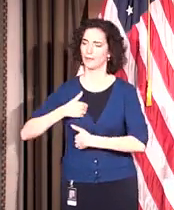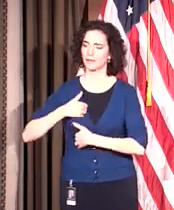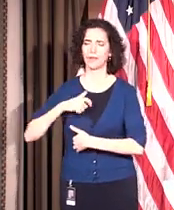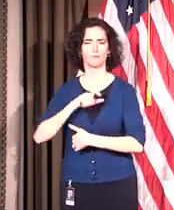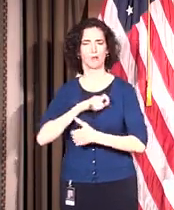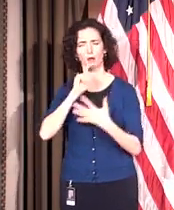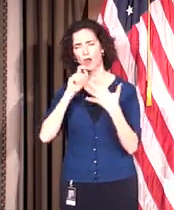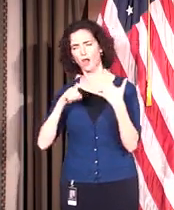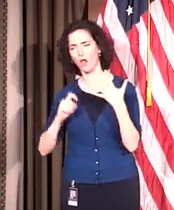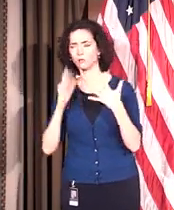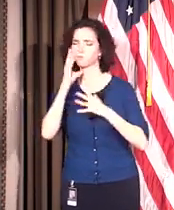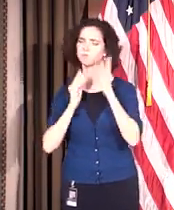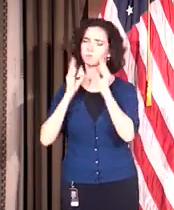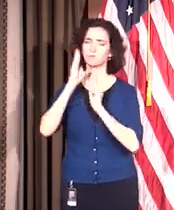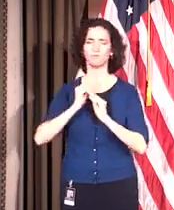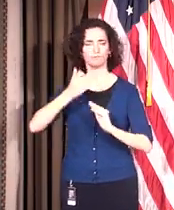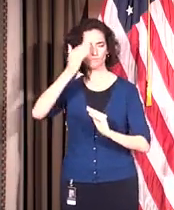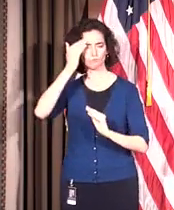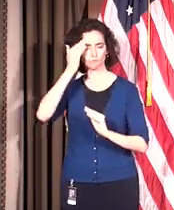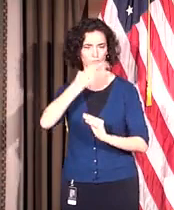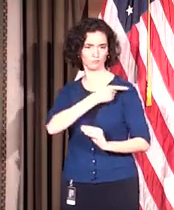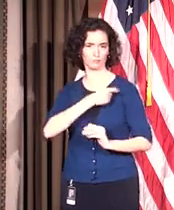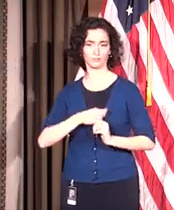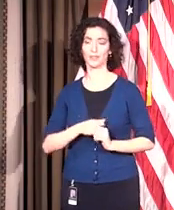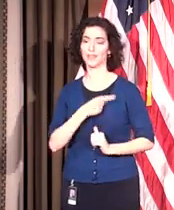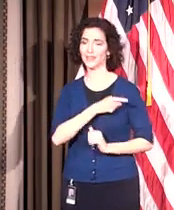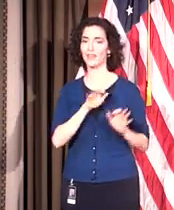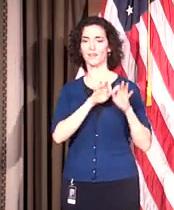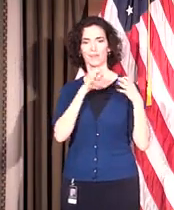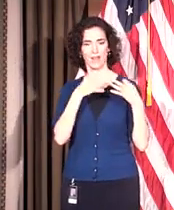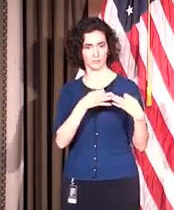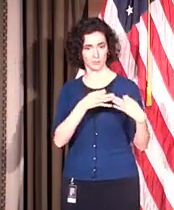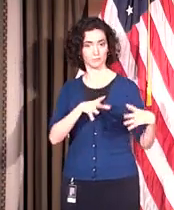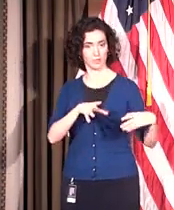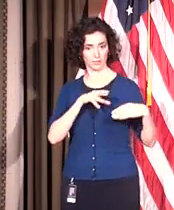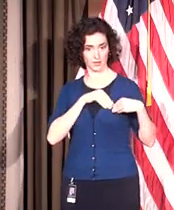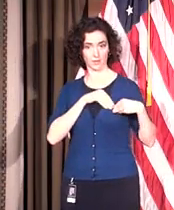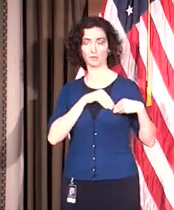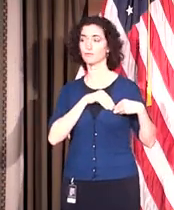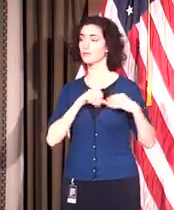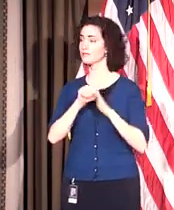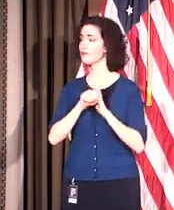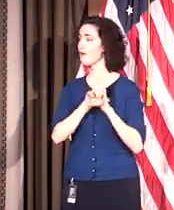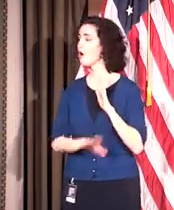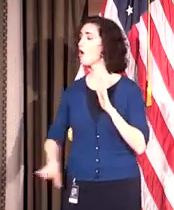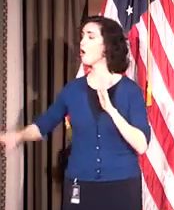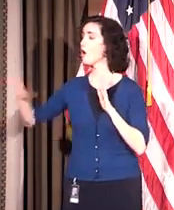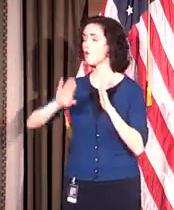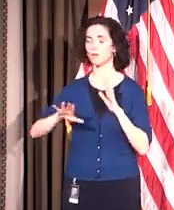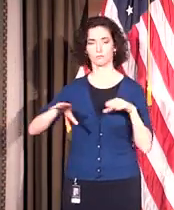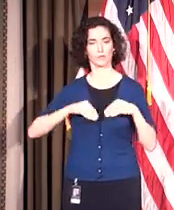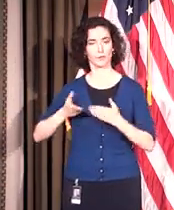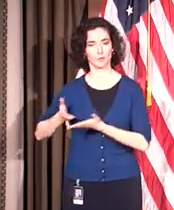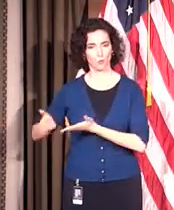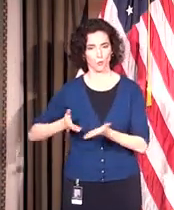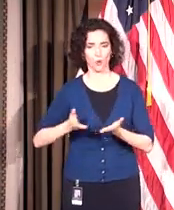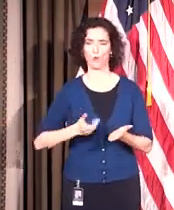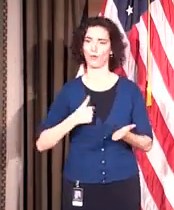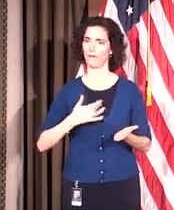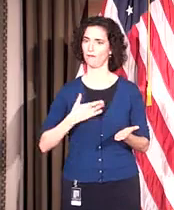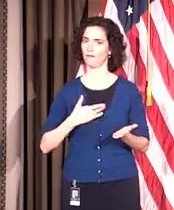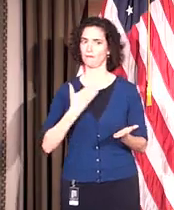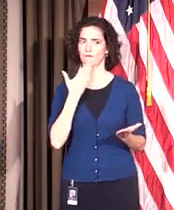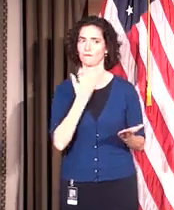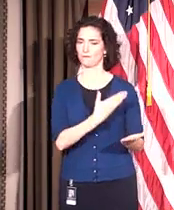enforcement. I am grateful that he and his family have agreed to serve the people of our great state. I do look forward to working